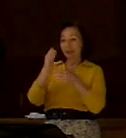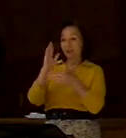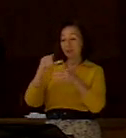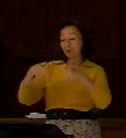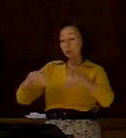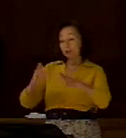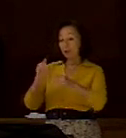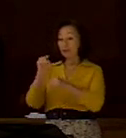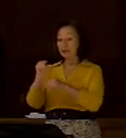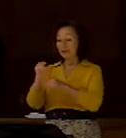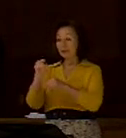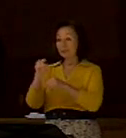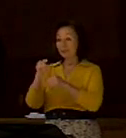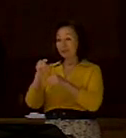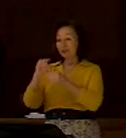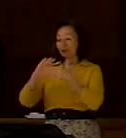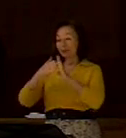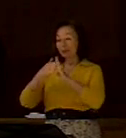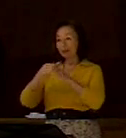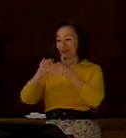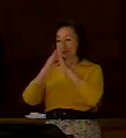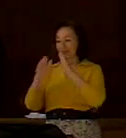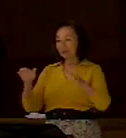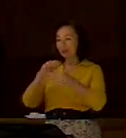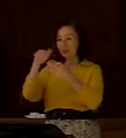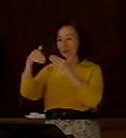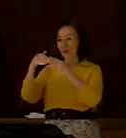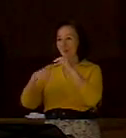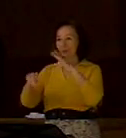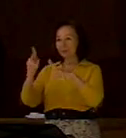allow him to be a blessing to all people.